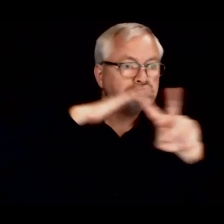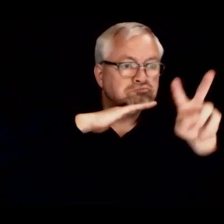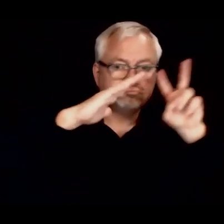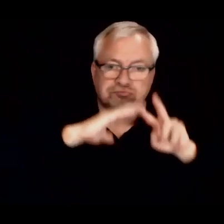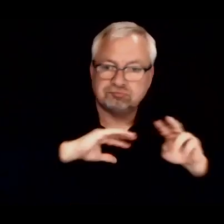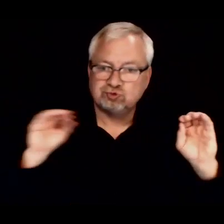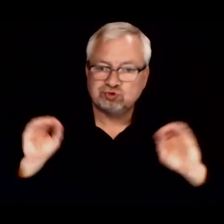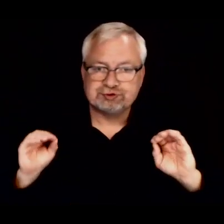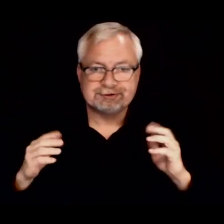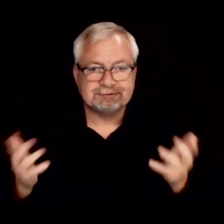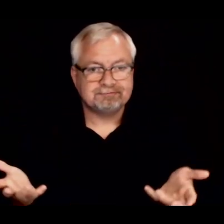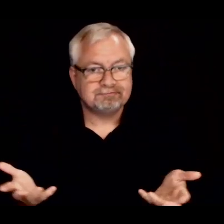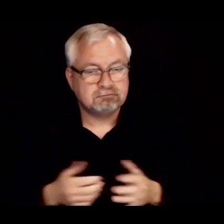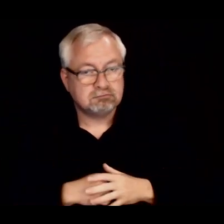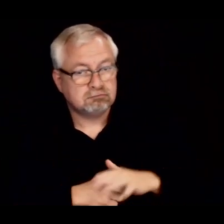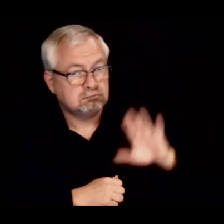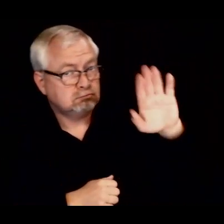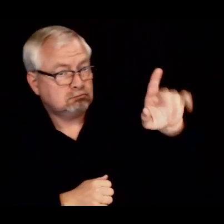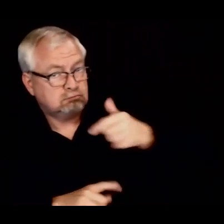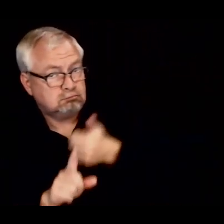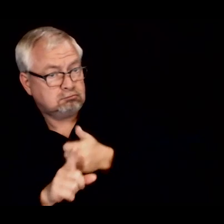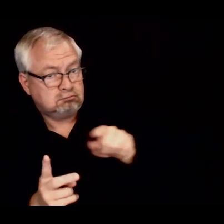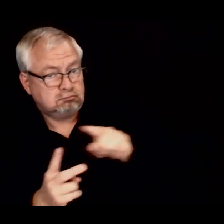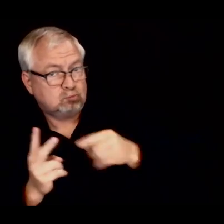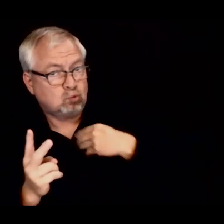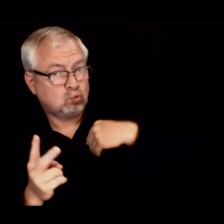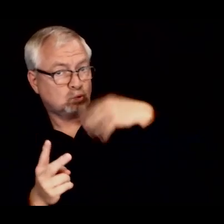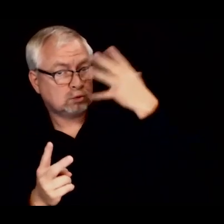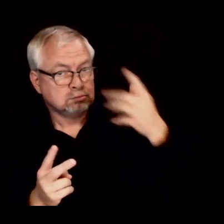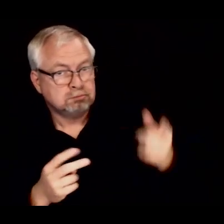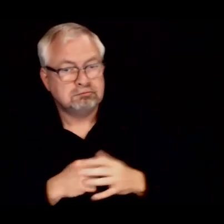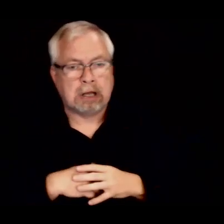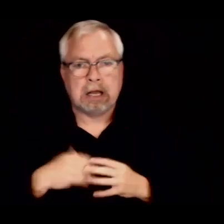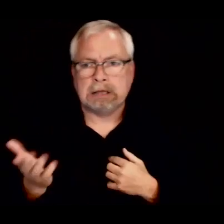You know, I don't have that information.